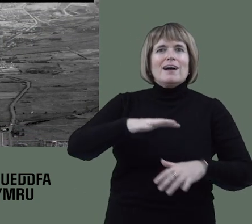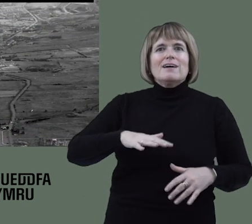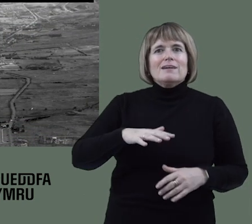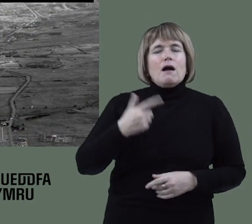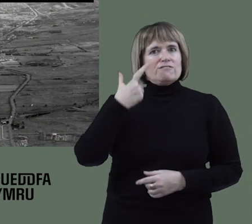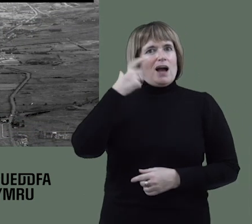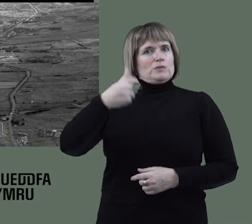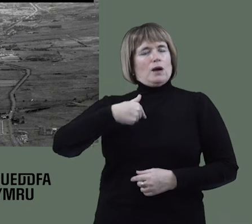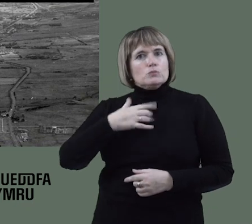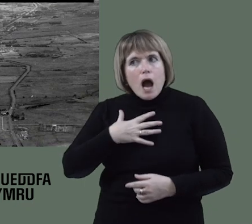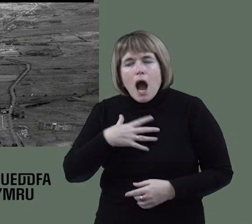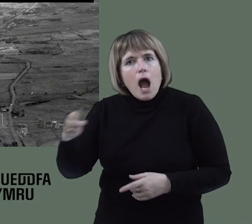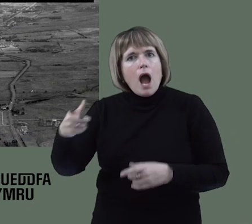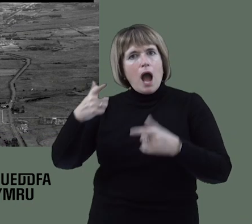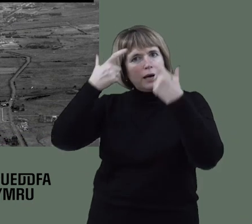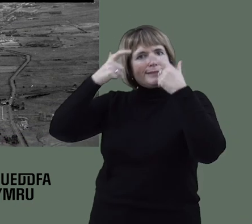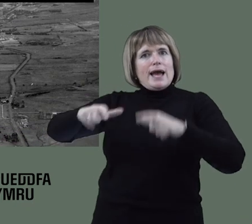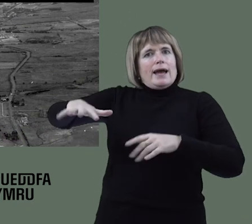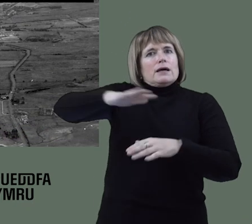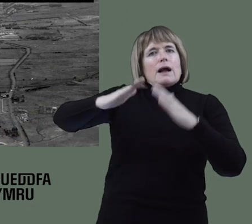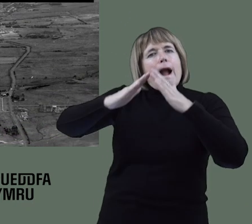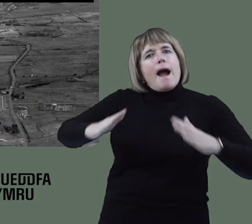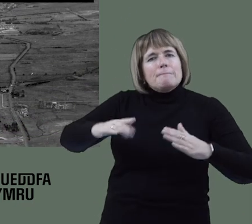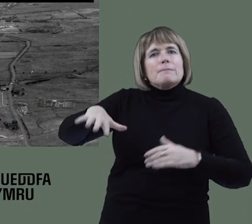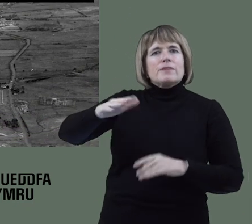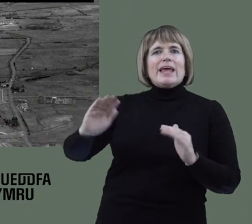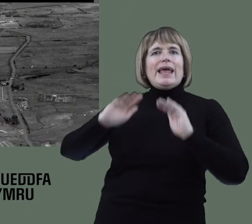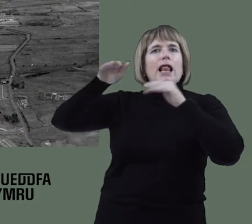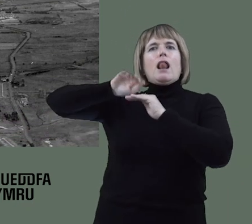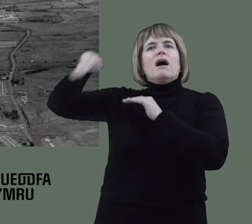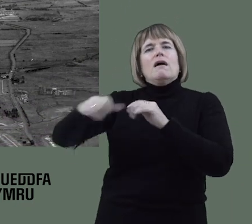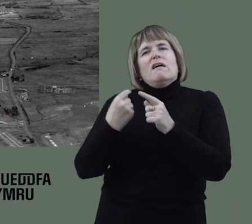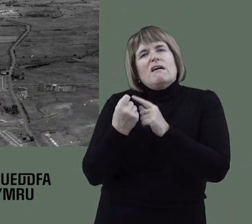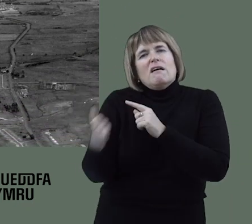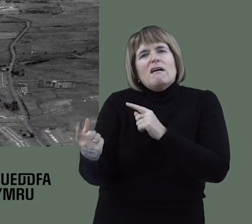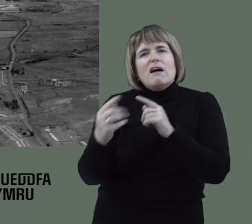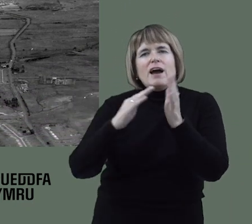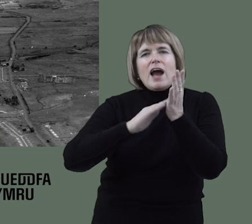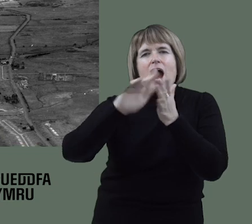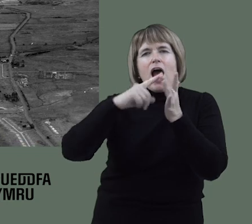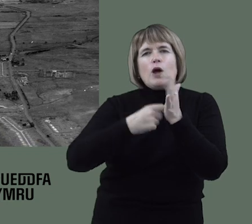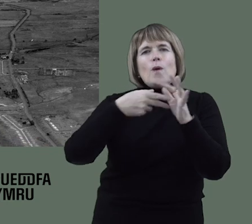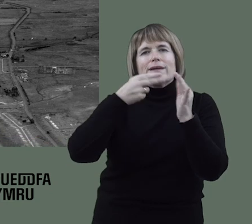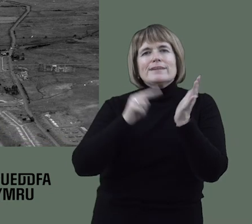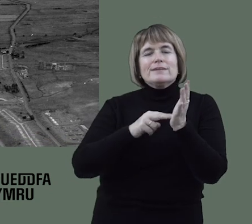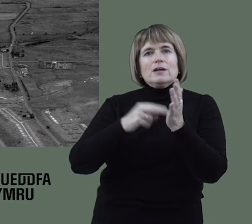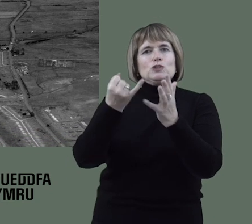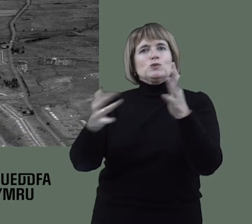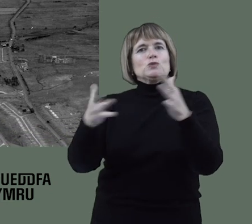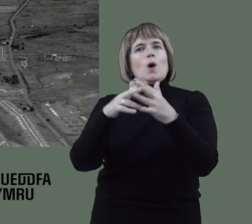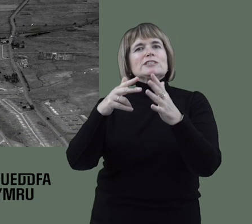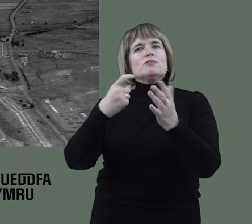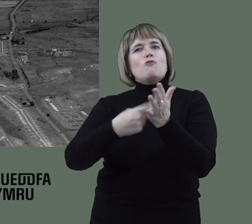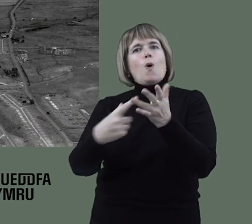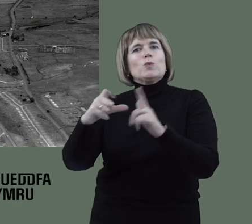out that they were camped up on the other side of the hill at Merthyr, near Hillwine, on the Swansea